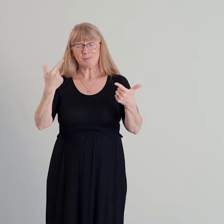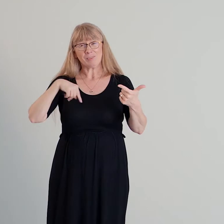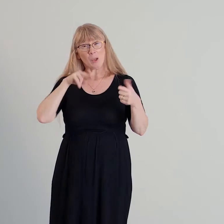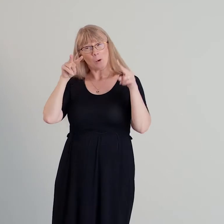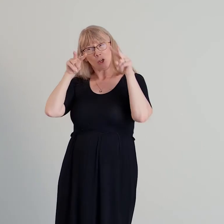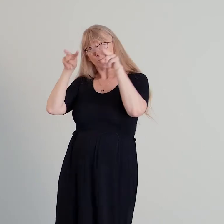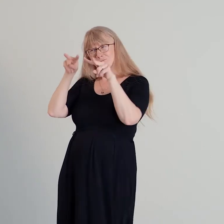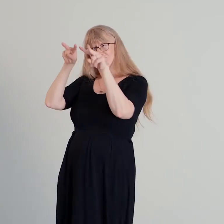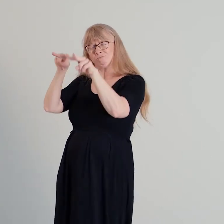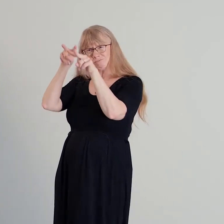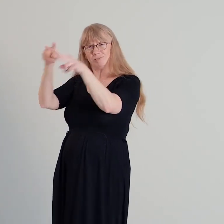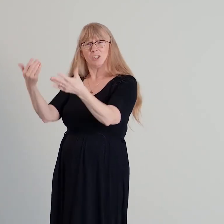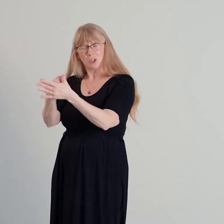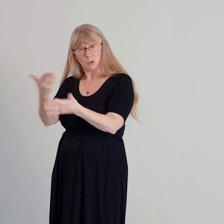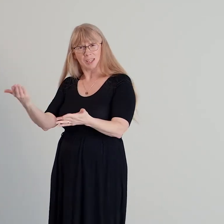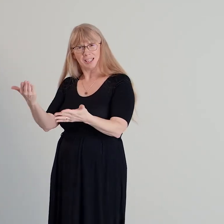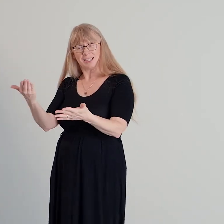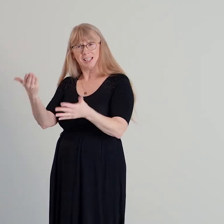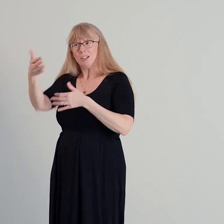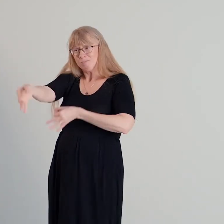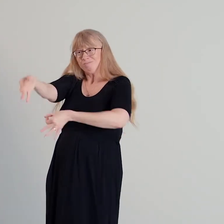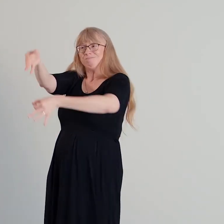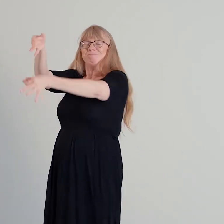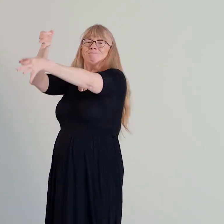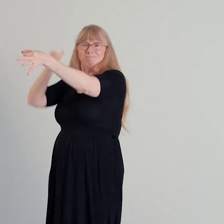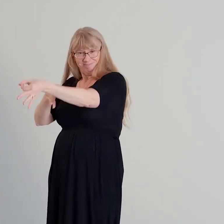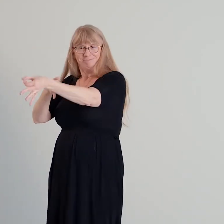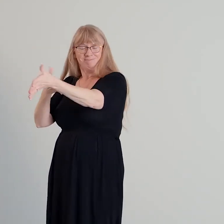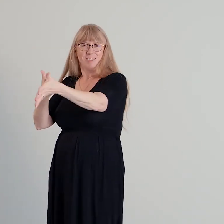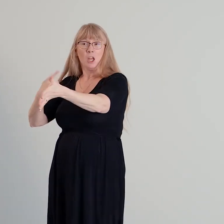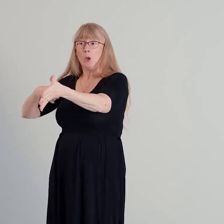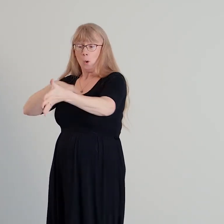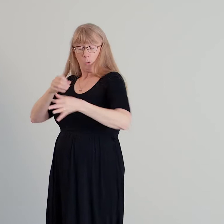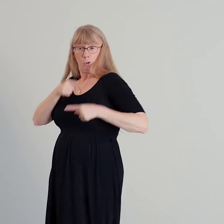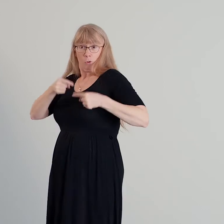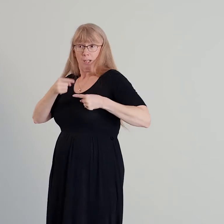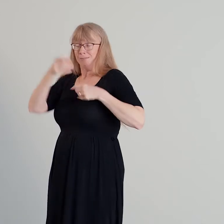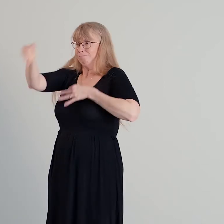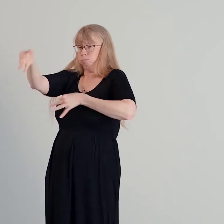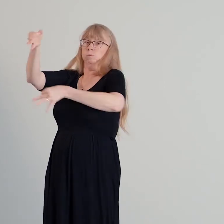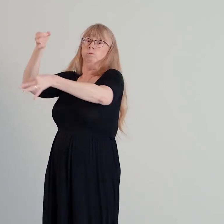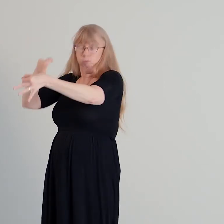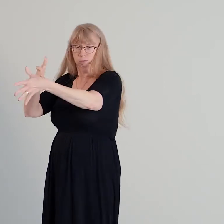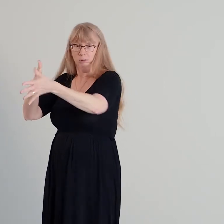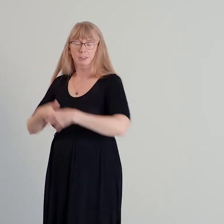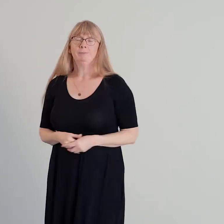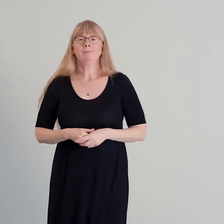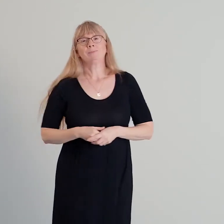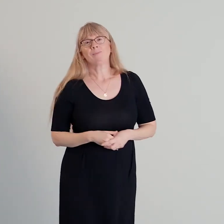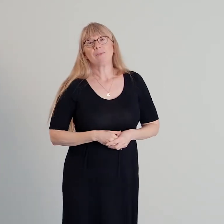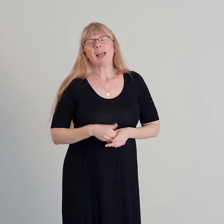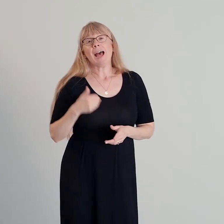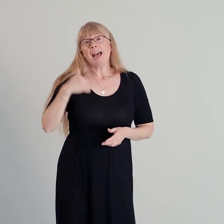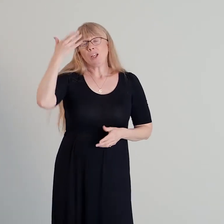for new things to replace those things that we are struggling with in our change. Now, I